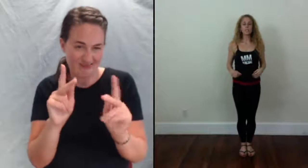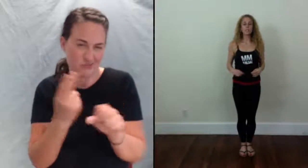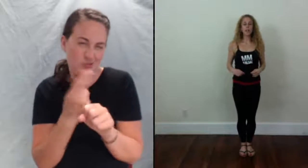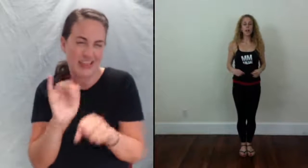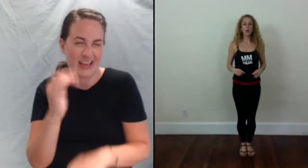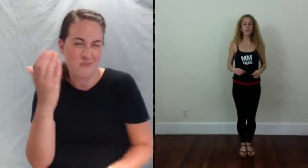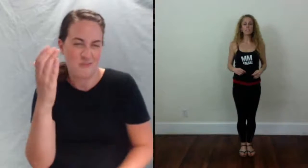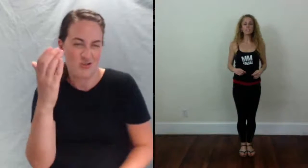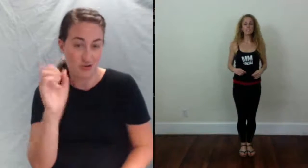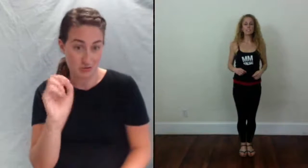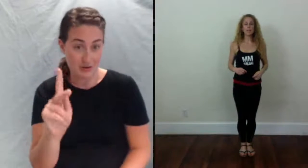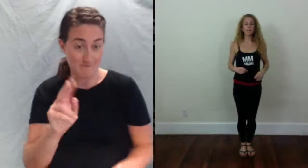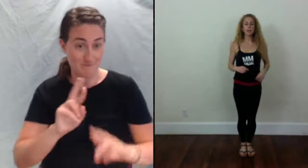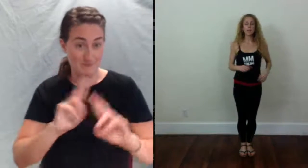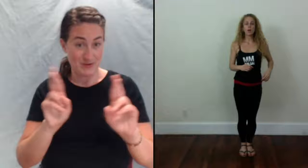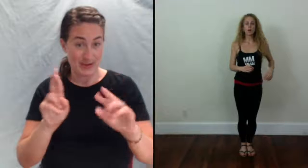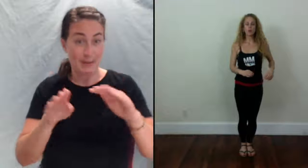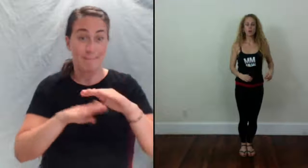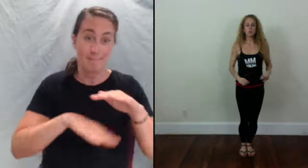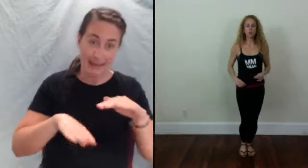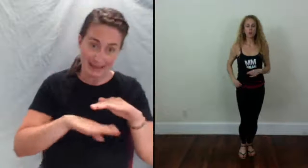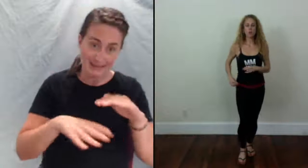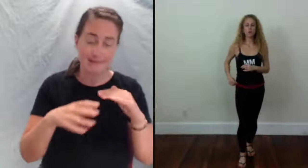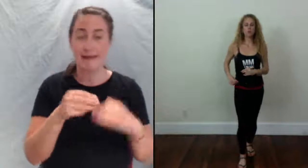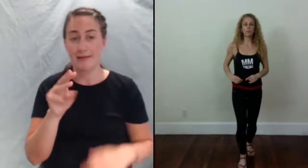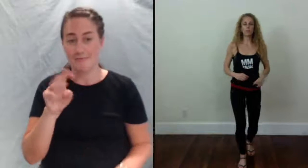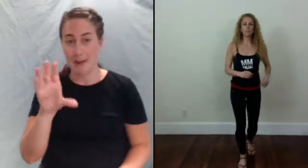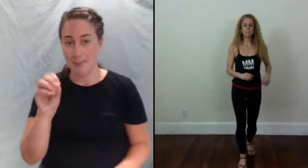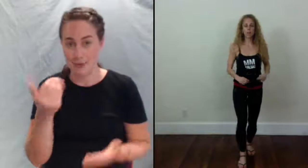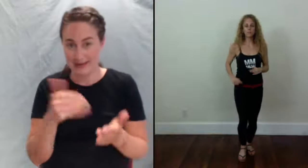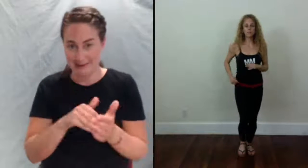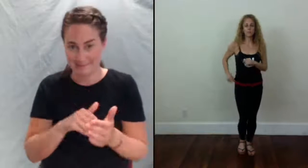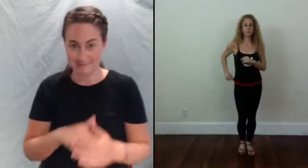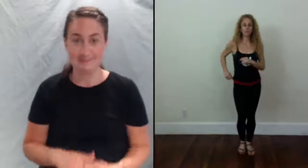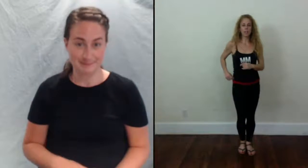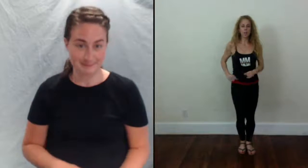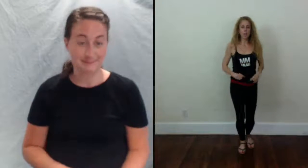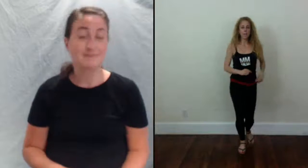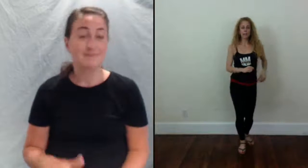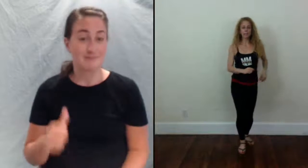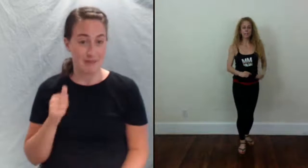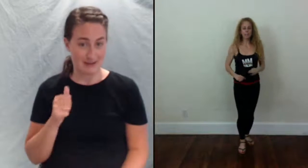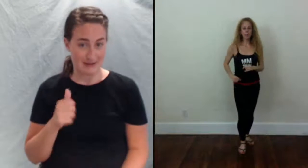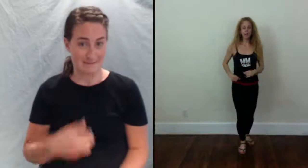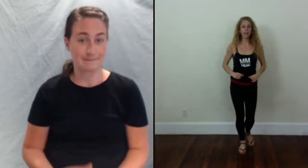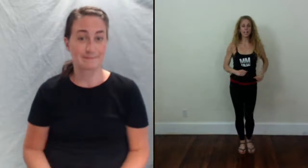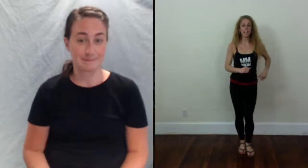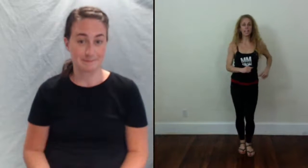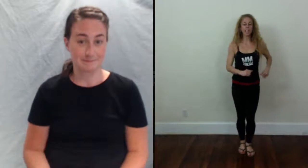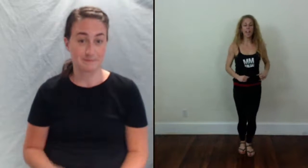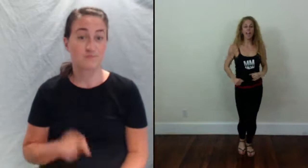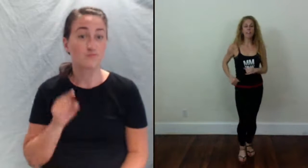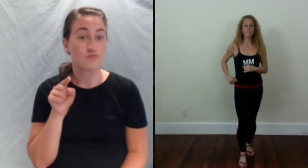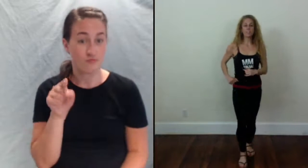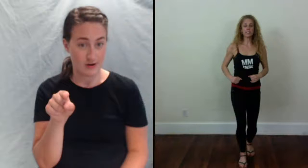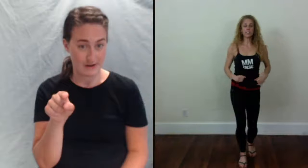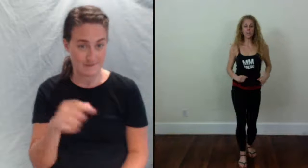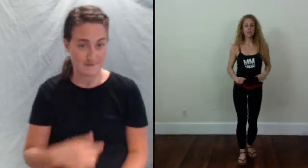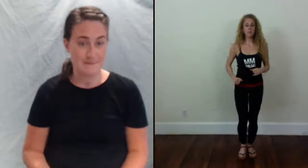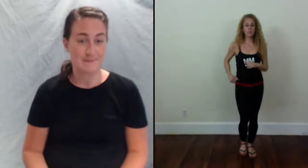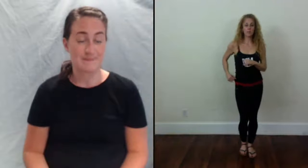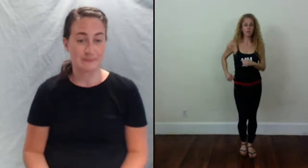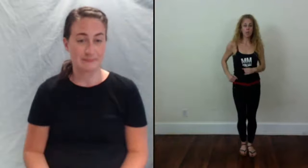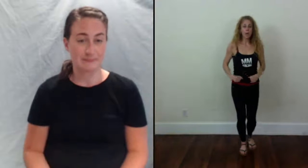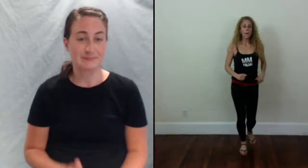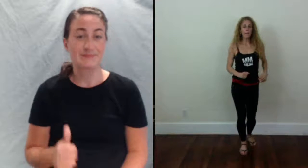we go. So let's try our basic step, and we're going to go front step, back step again, front